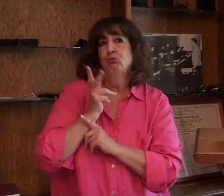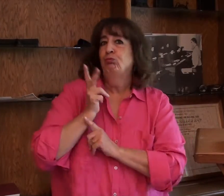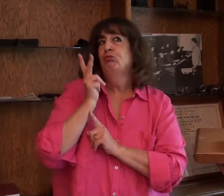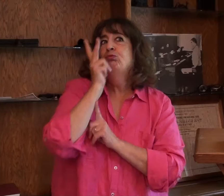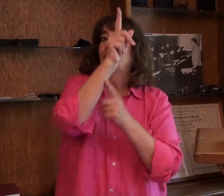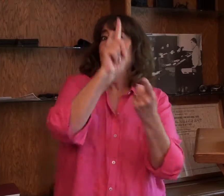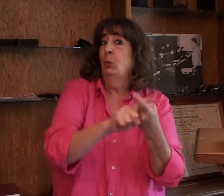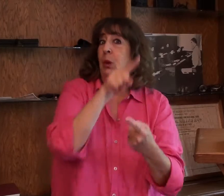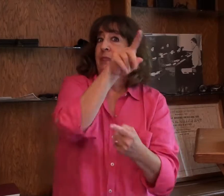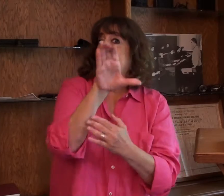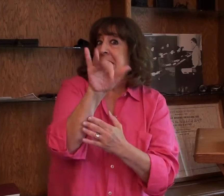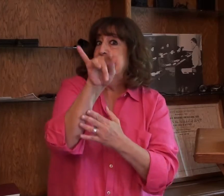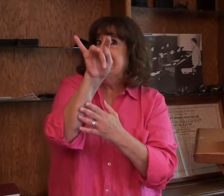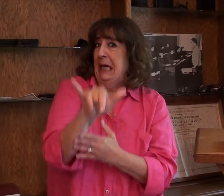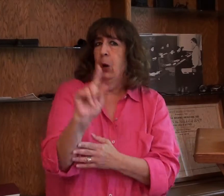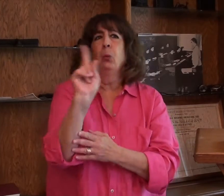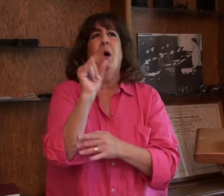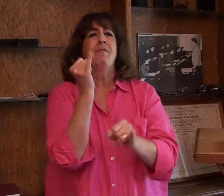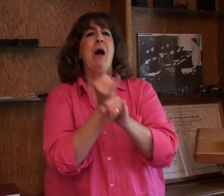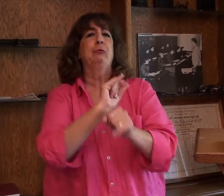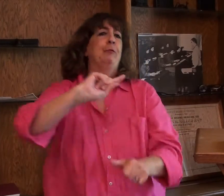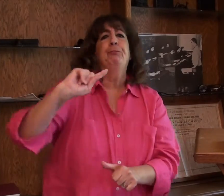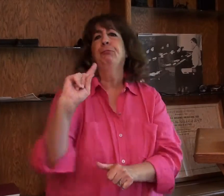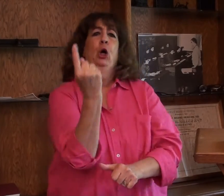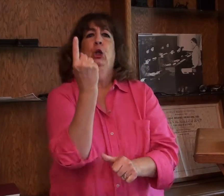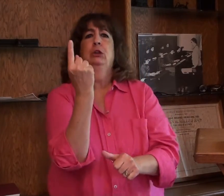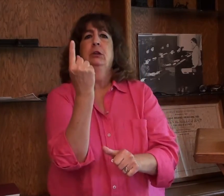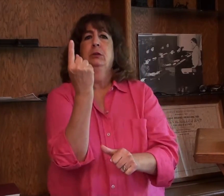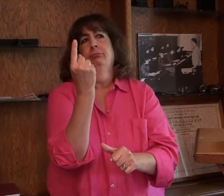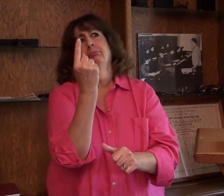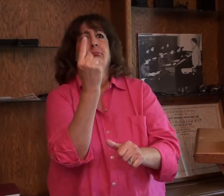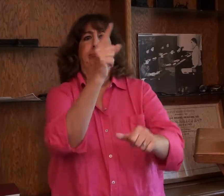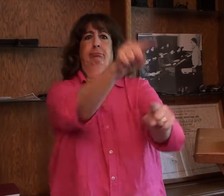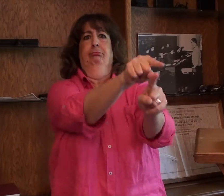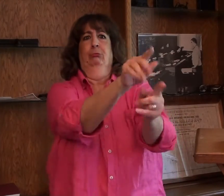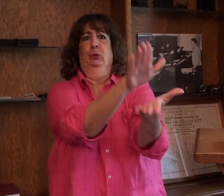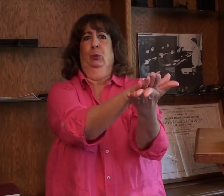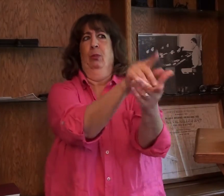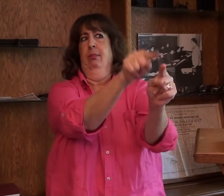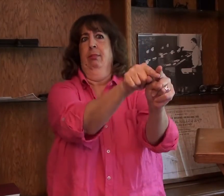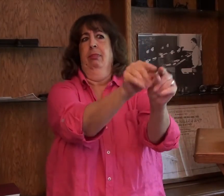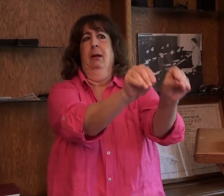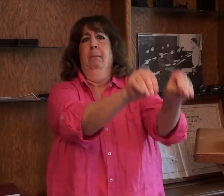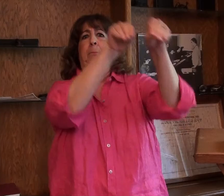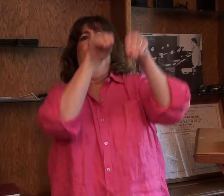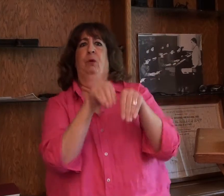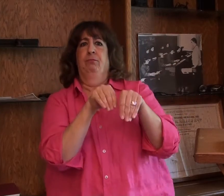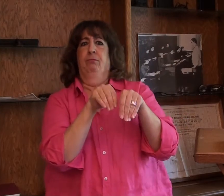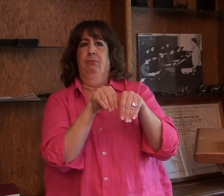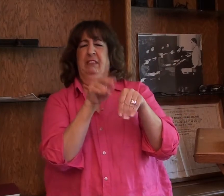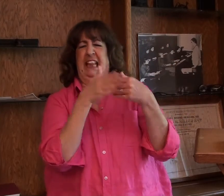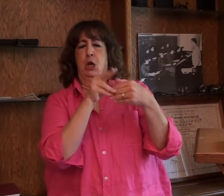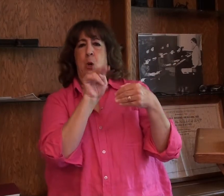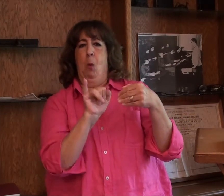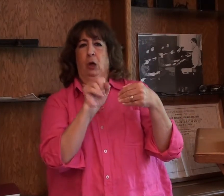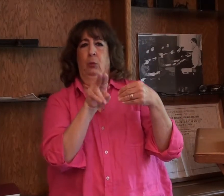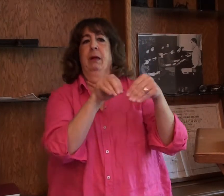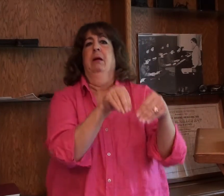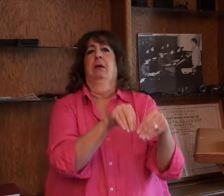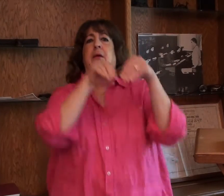to drive into Manhattan, into the city, and we'll visit the first location of where Fanwood was, where they moved